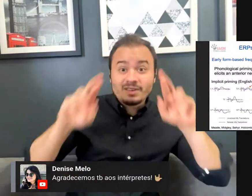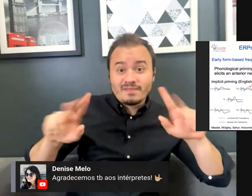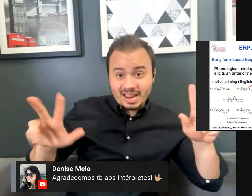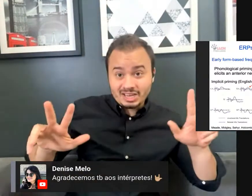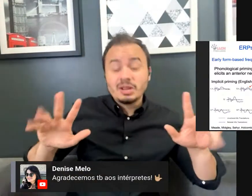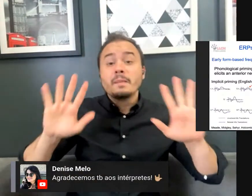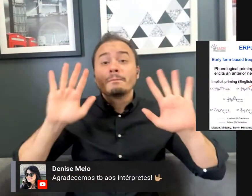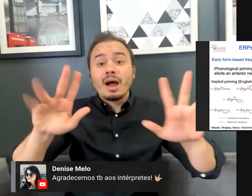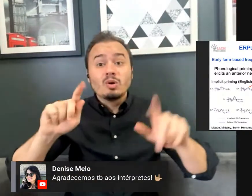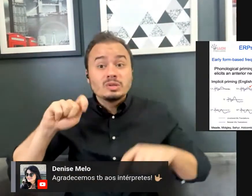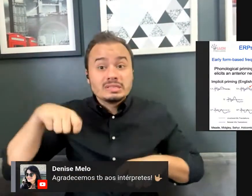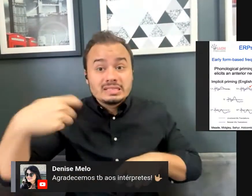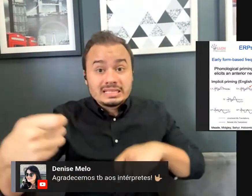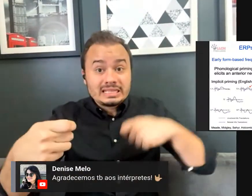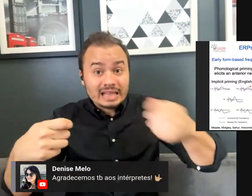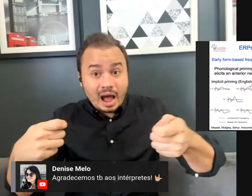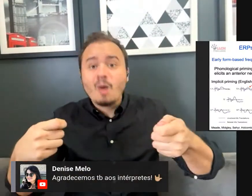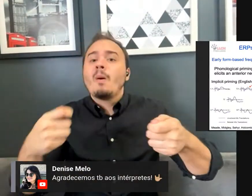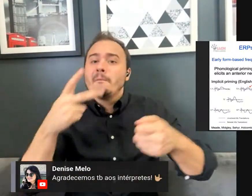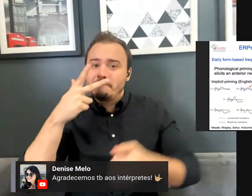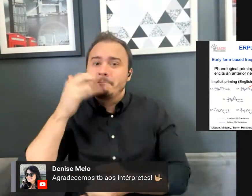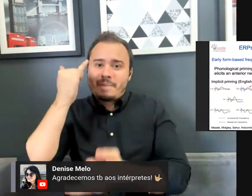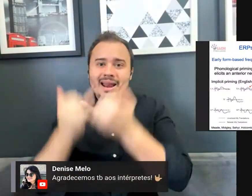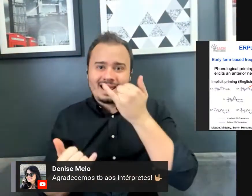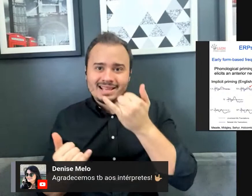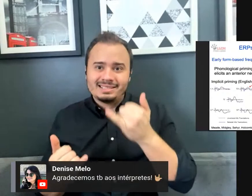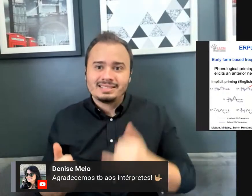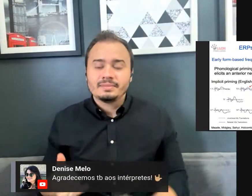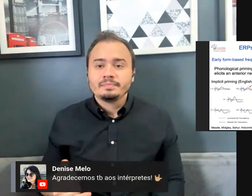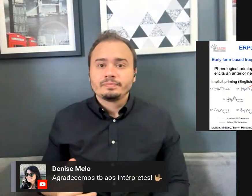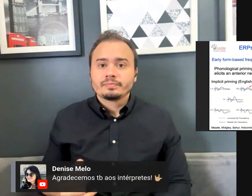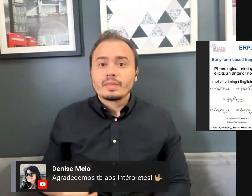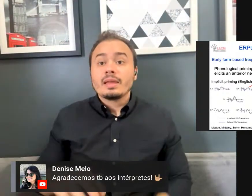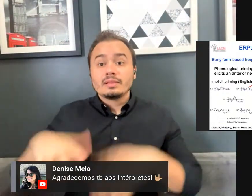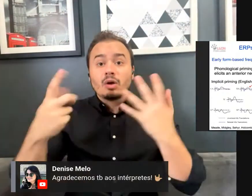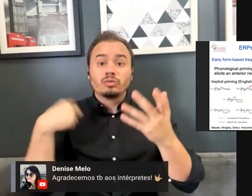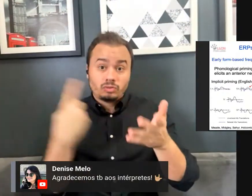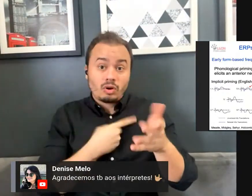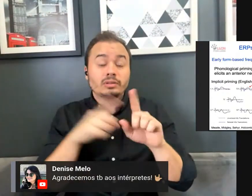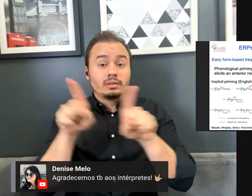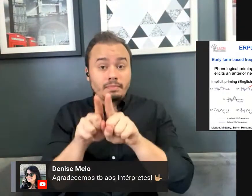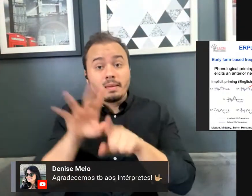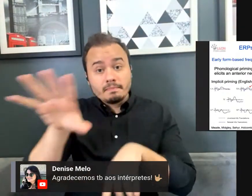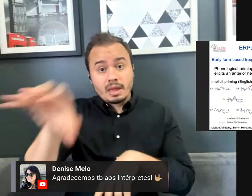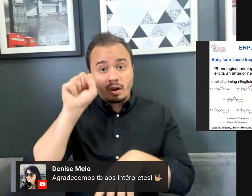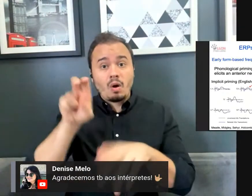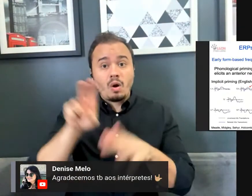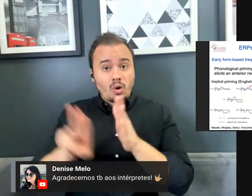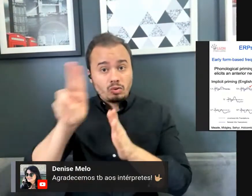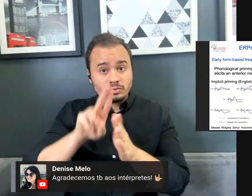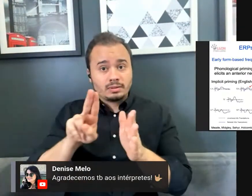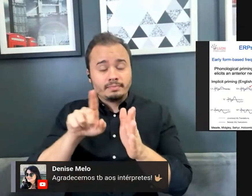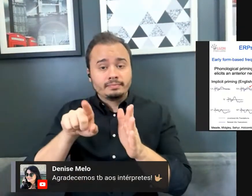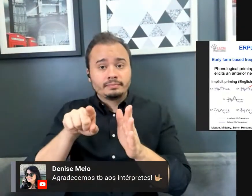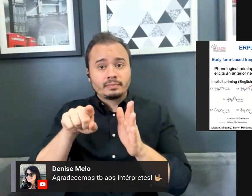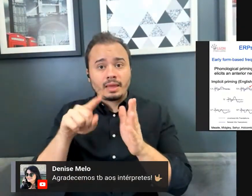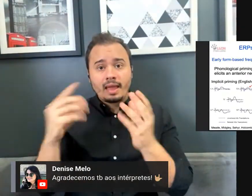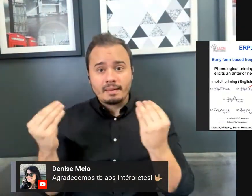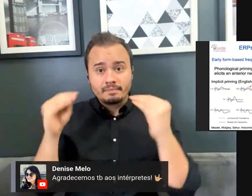compared phonologically related translations to phonologically unrelated translations, you saw an anterior effect of